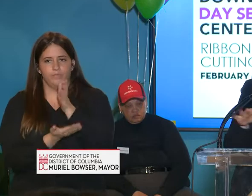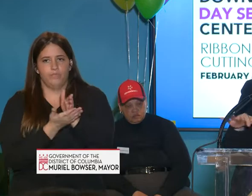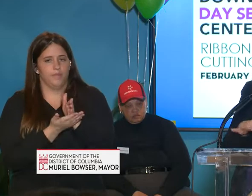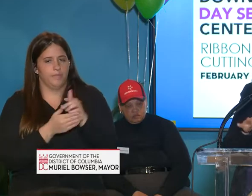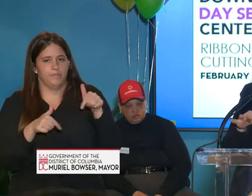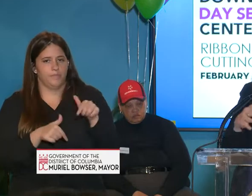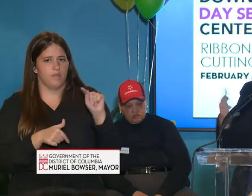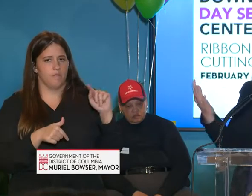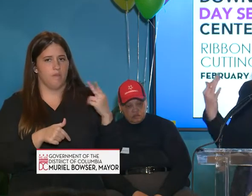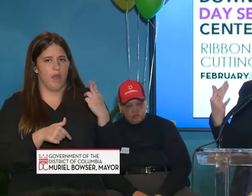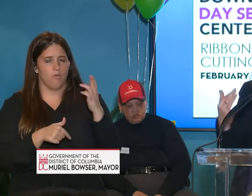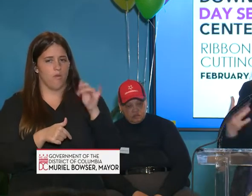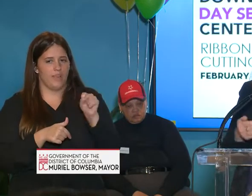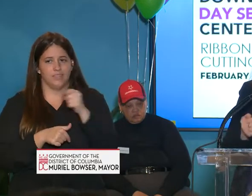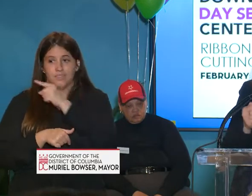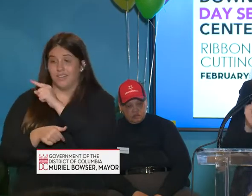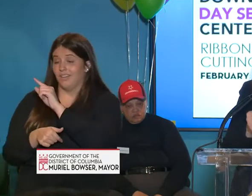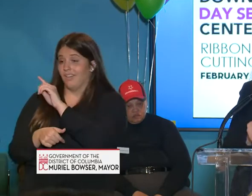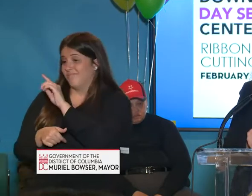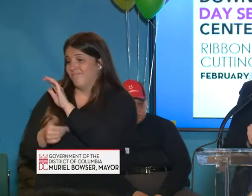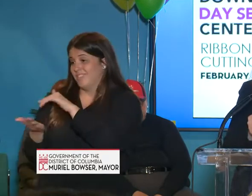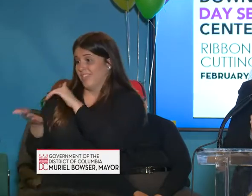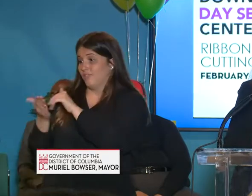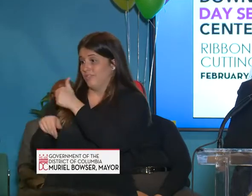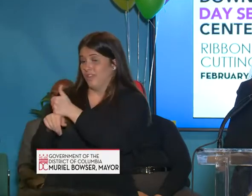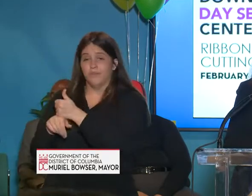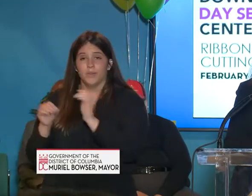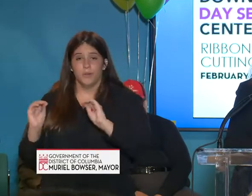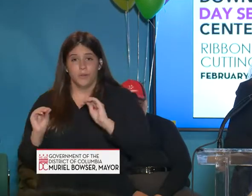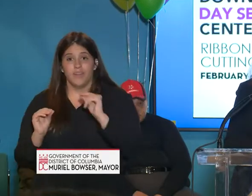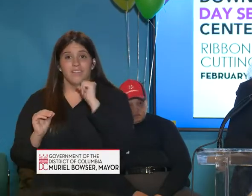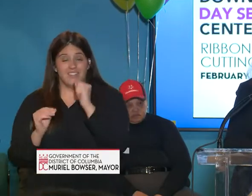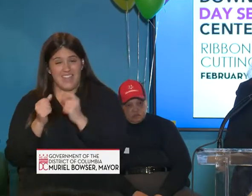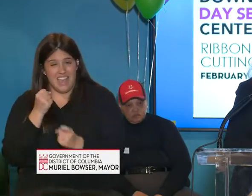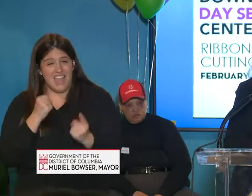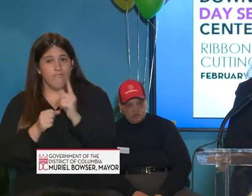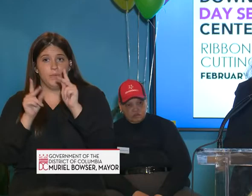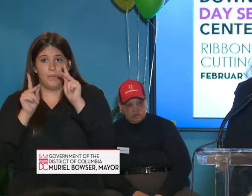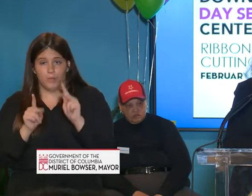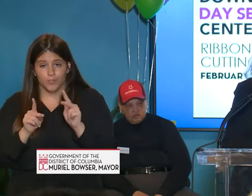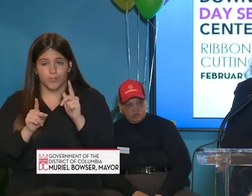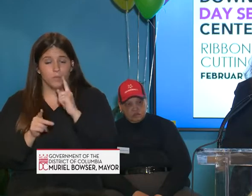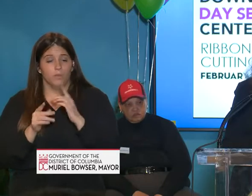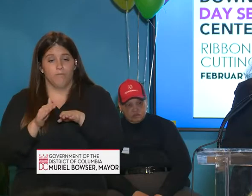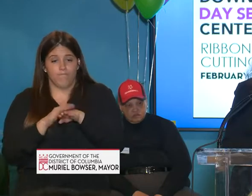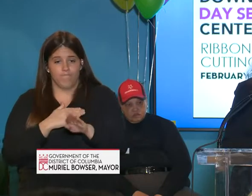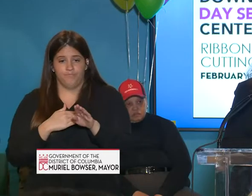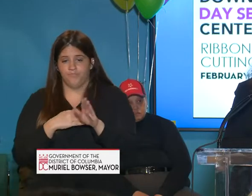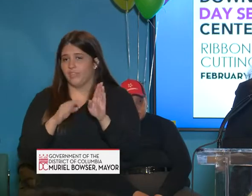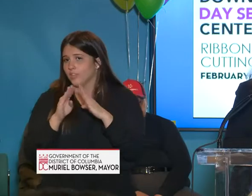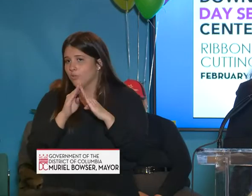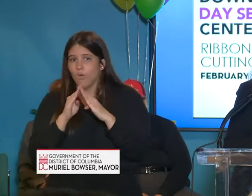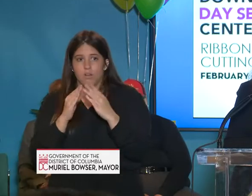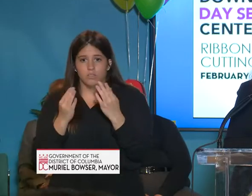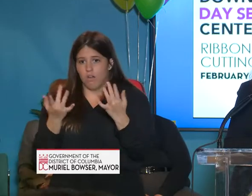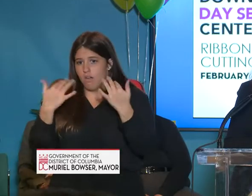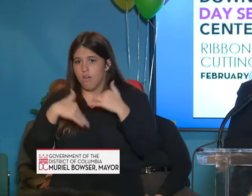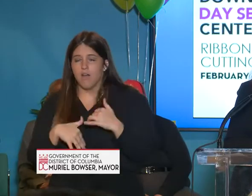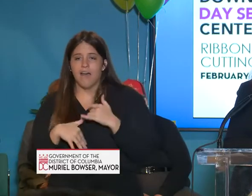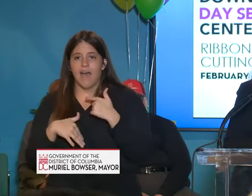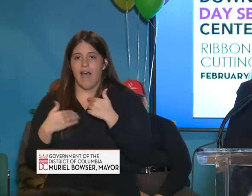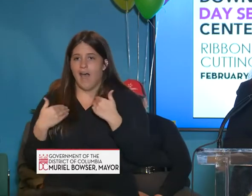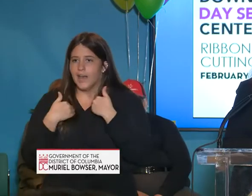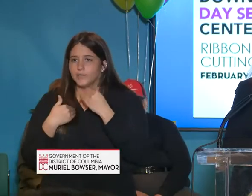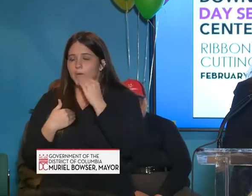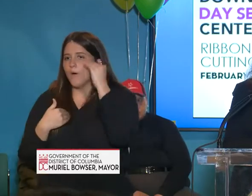at Pathways and at this center and all of our partners till every person who enters these doors has a home and a life filled with